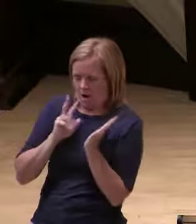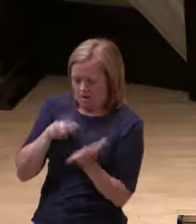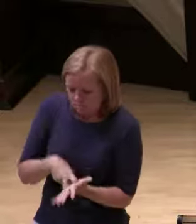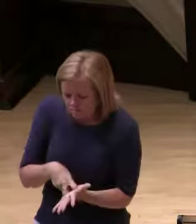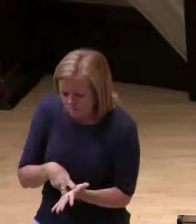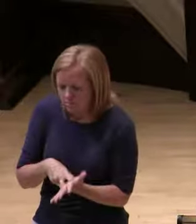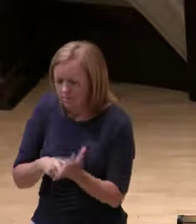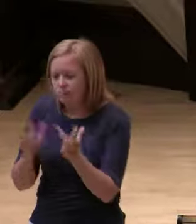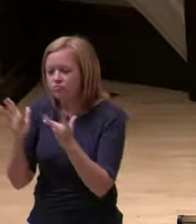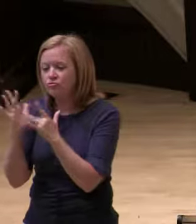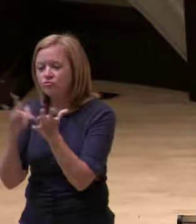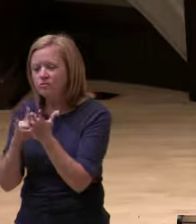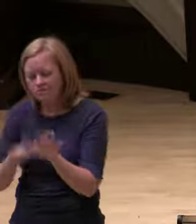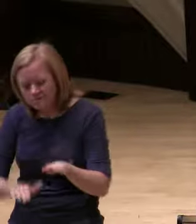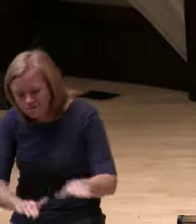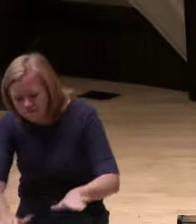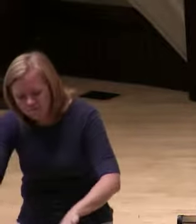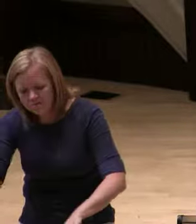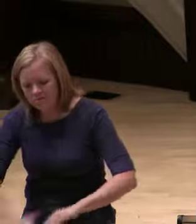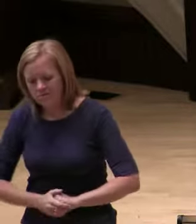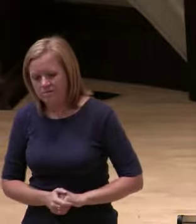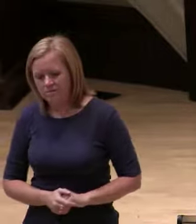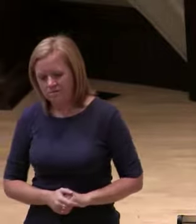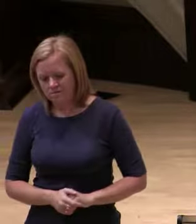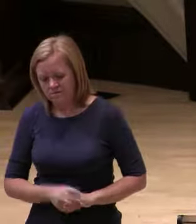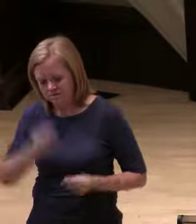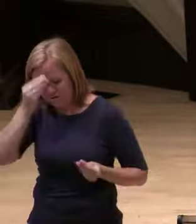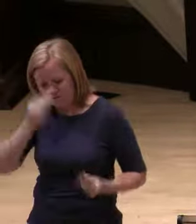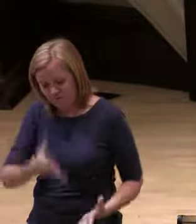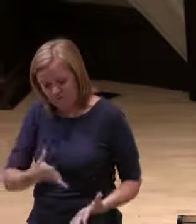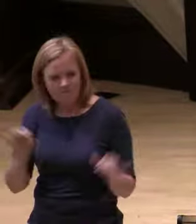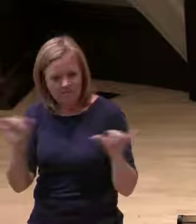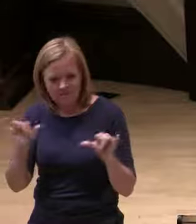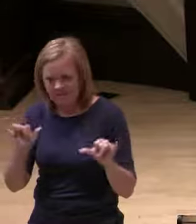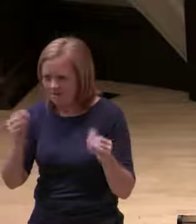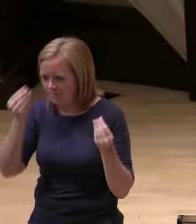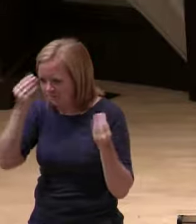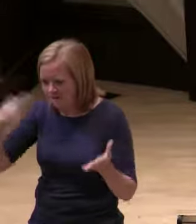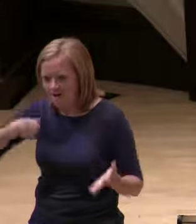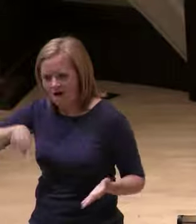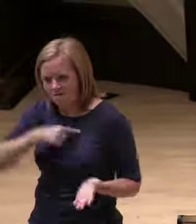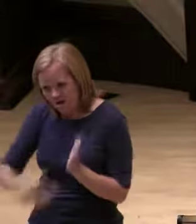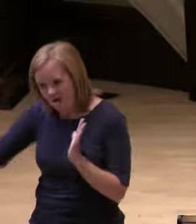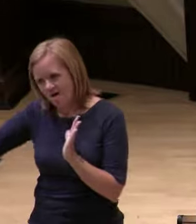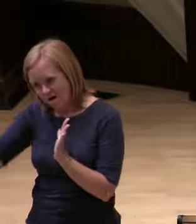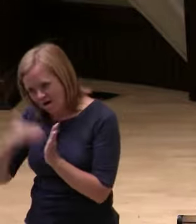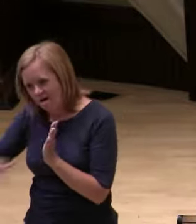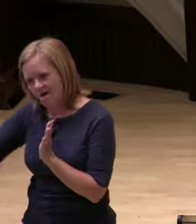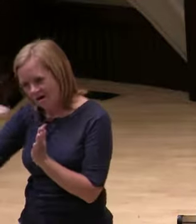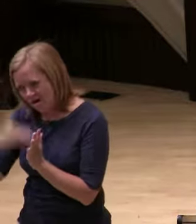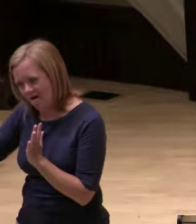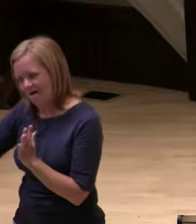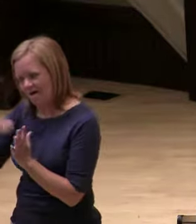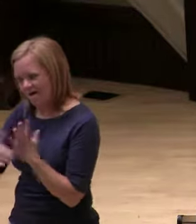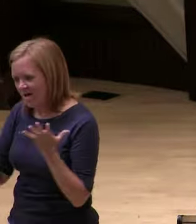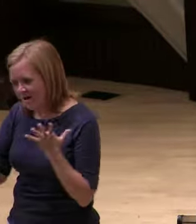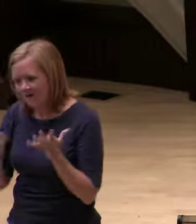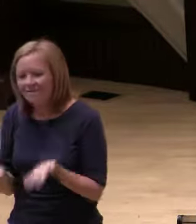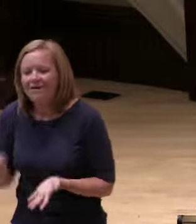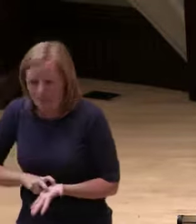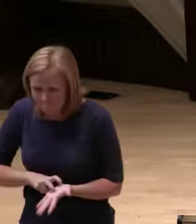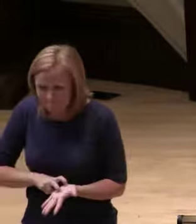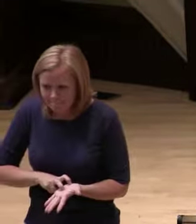Jesus came and touched them, and he told them what he tells us over and over and over again: "Get